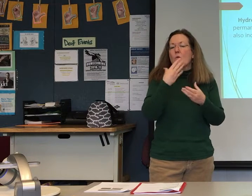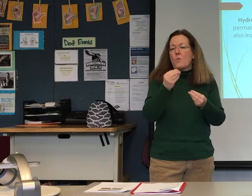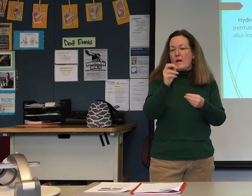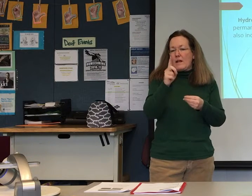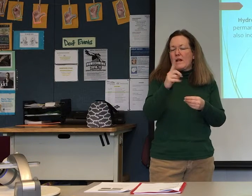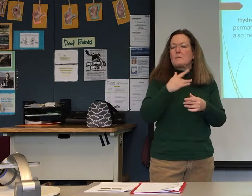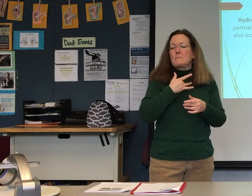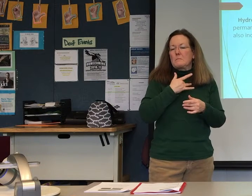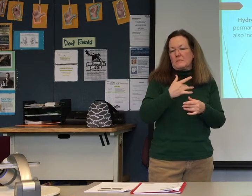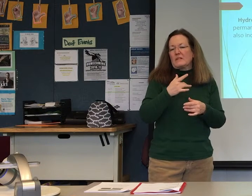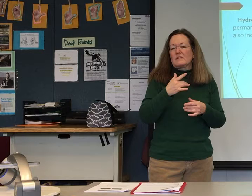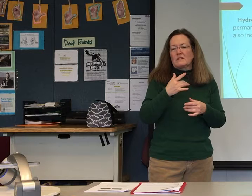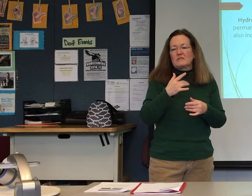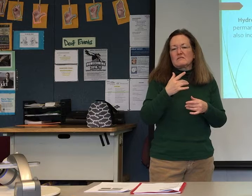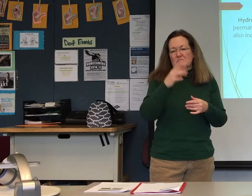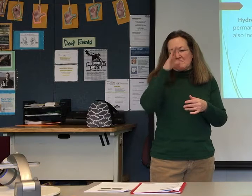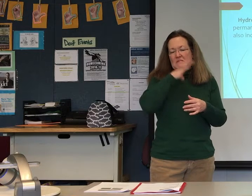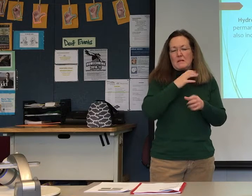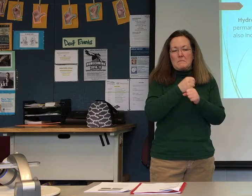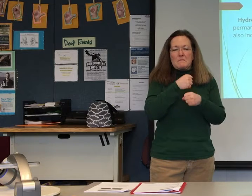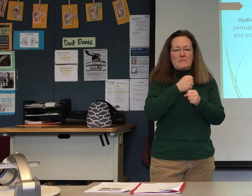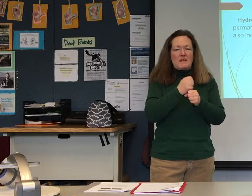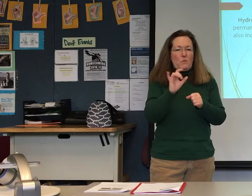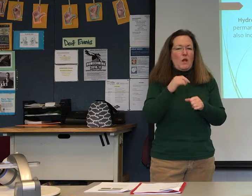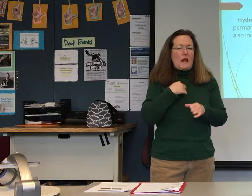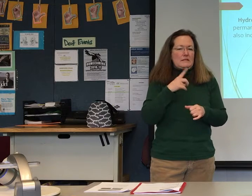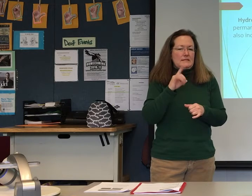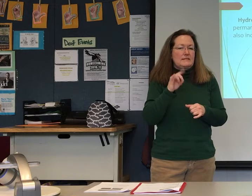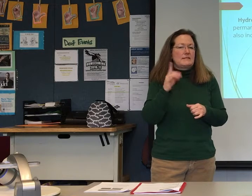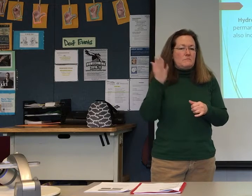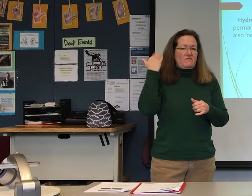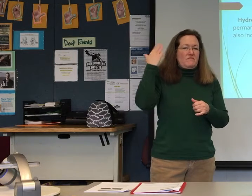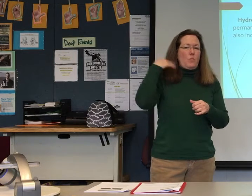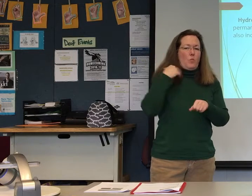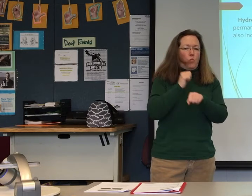This is what I've seen in Indiana, working with farmers and stuff from a while back.